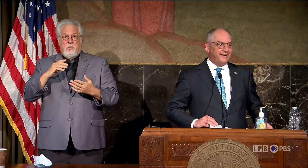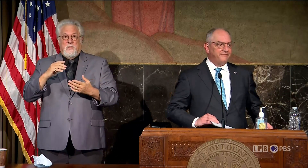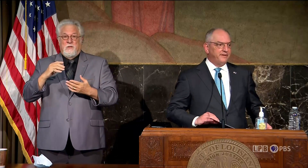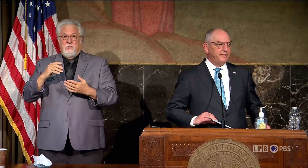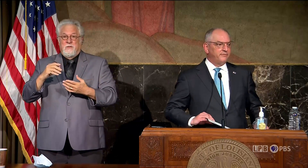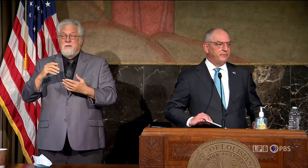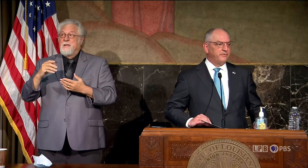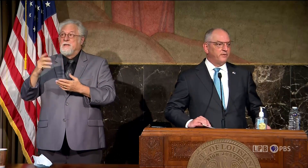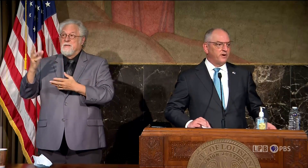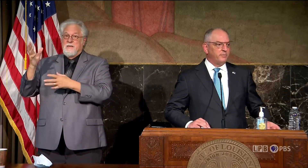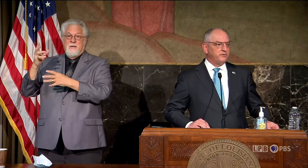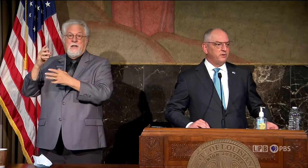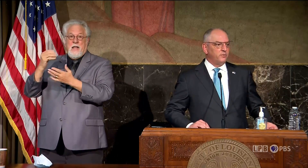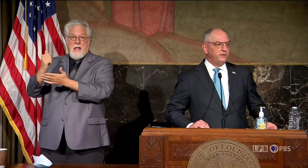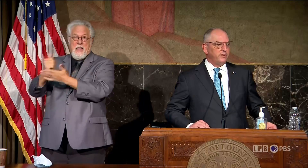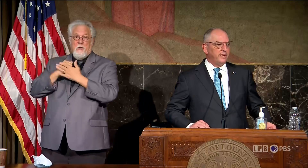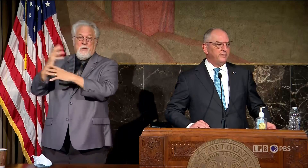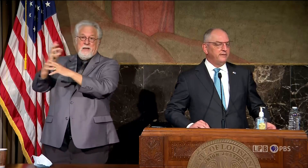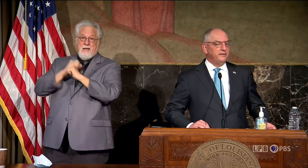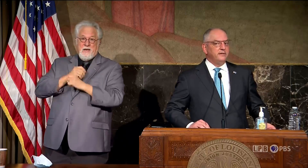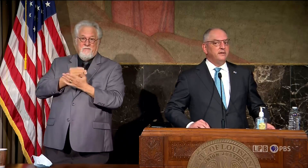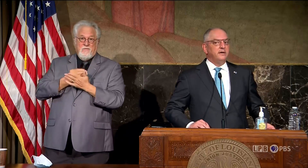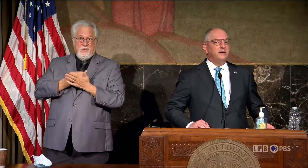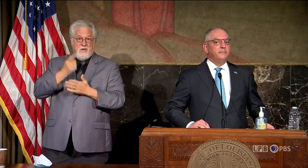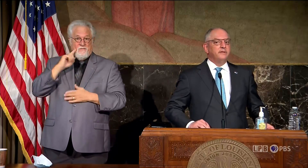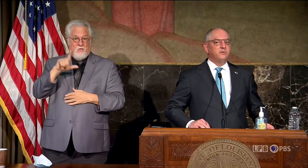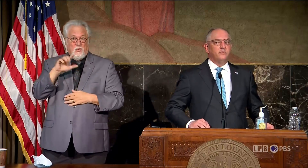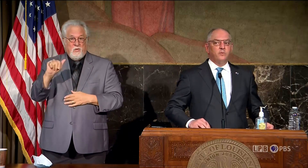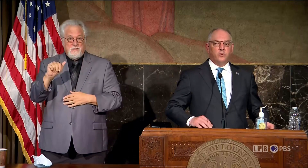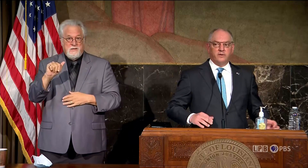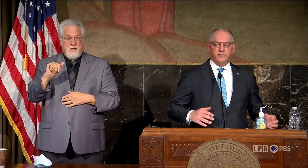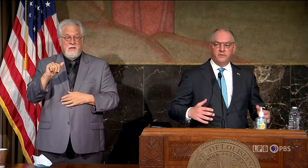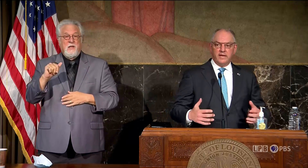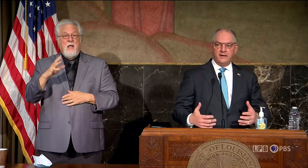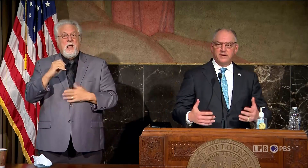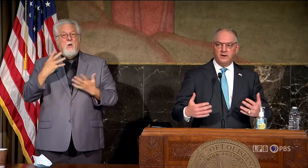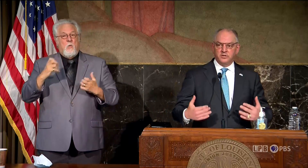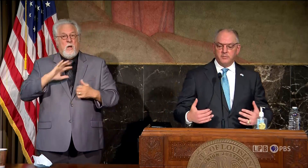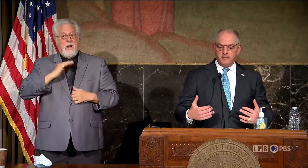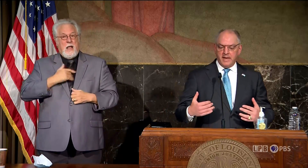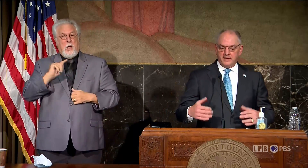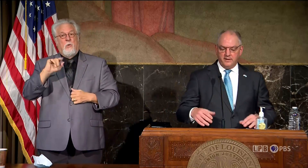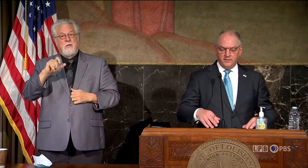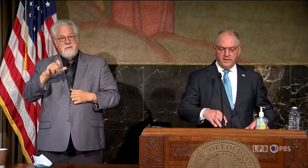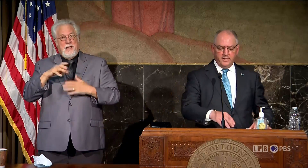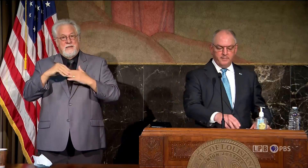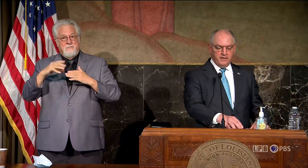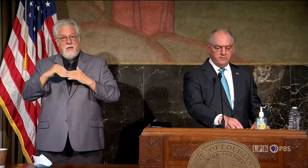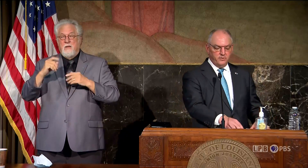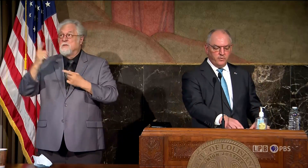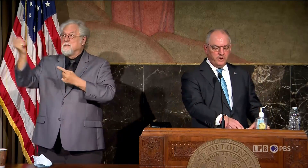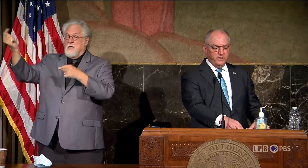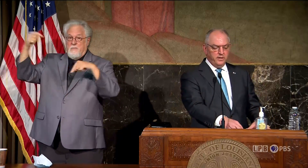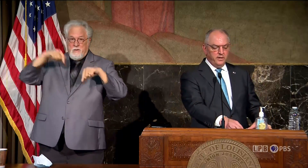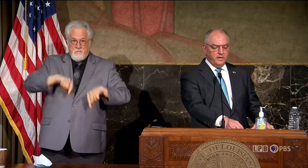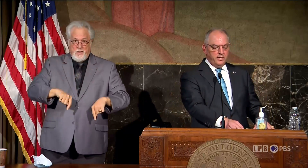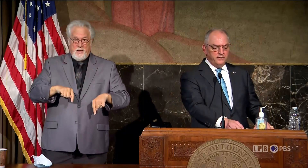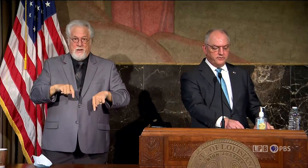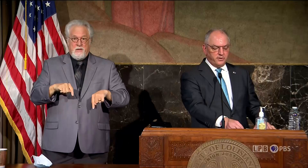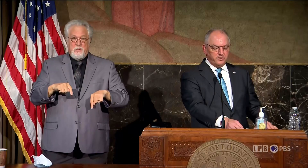awful lot of funding from the federal government to Louisiana. And so if we want our federal tax dollars coming back here in the amounts that